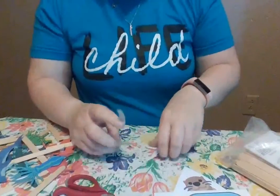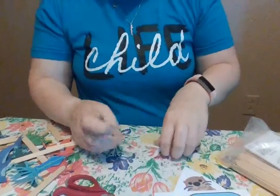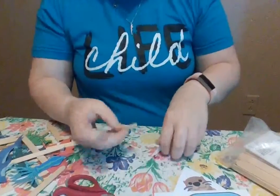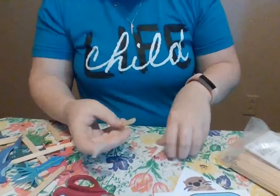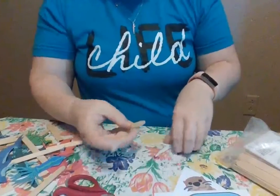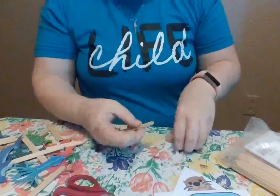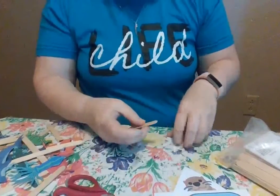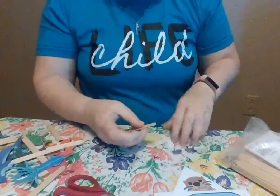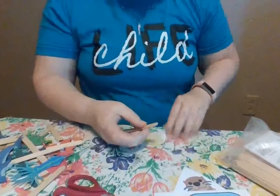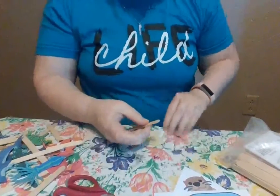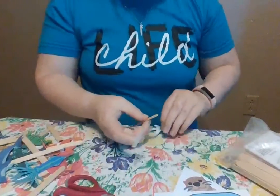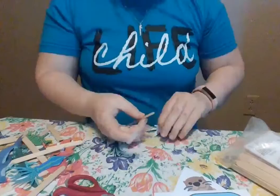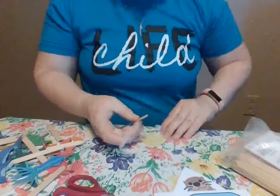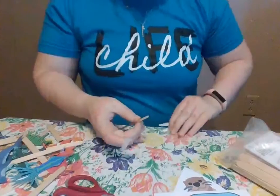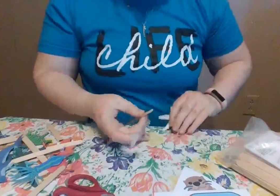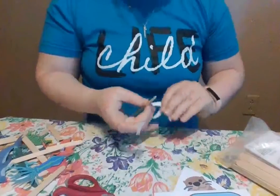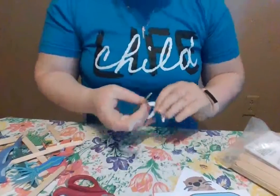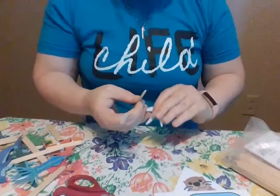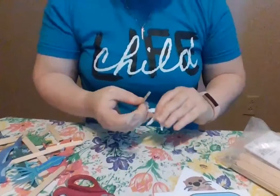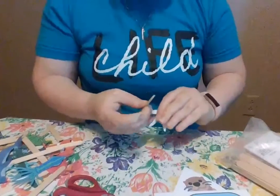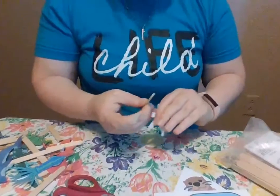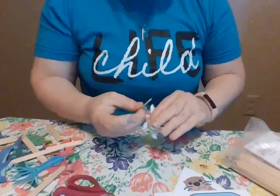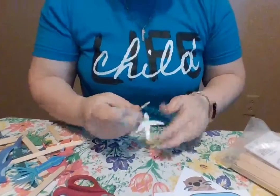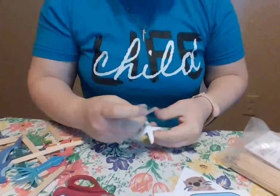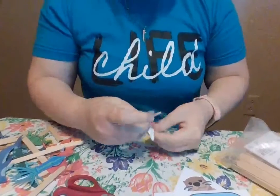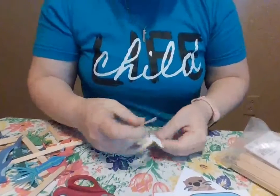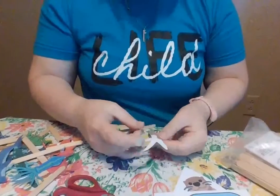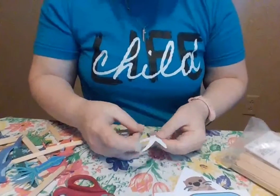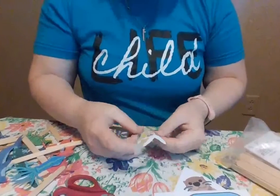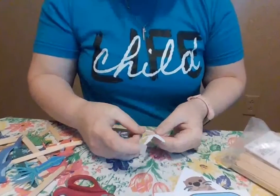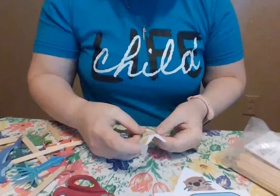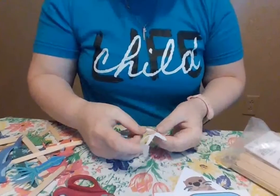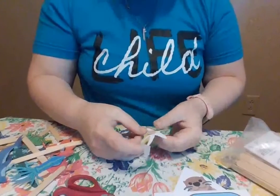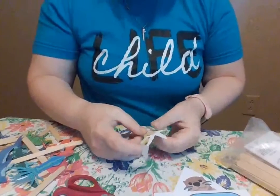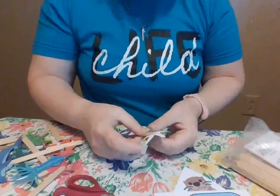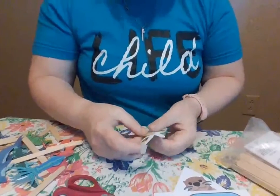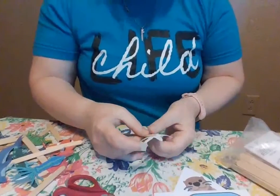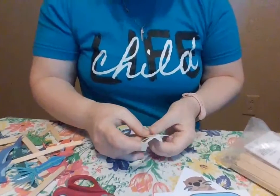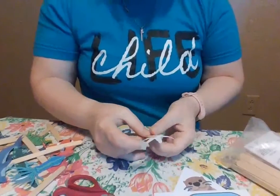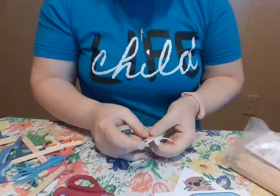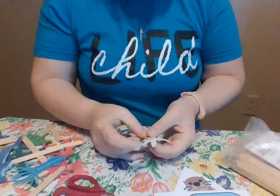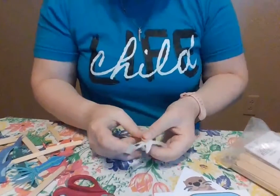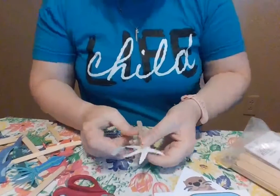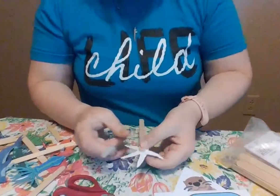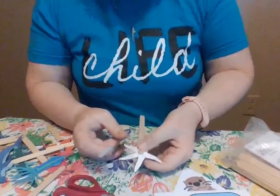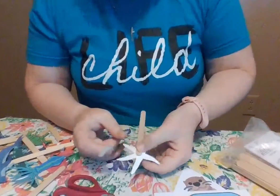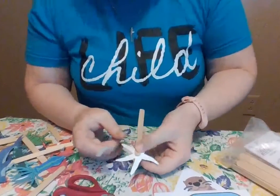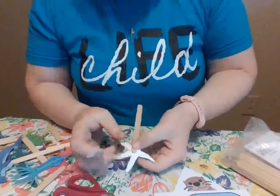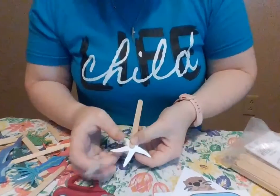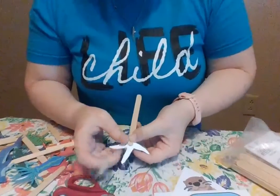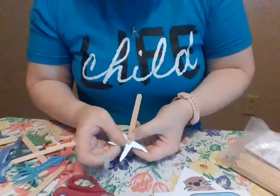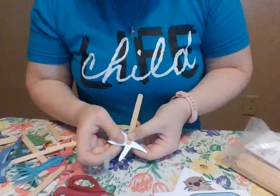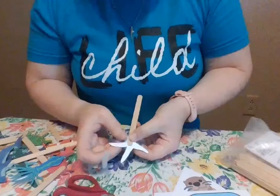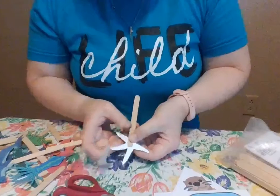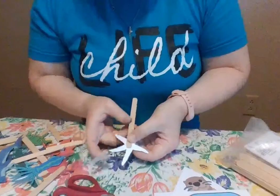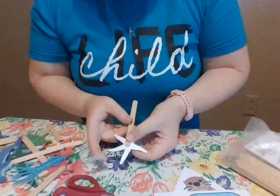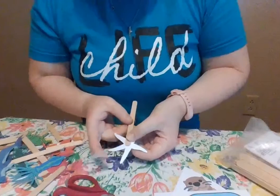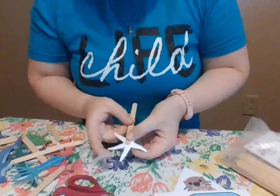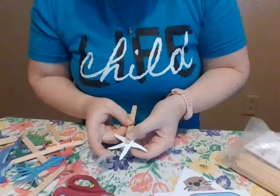the other piece, so that I can save it for another one. So you see I have it